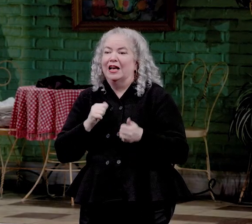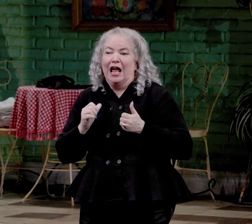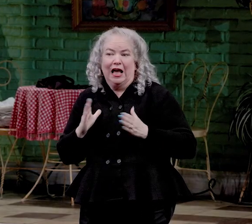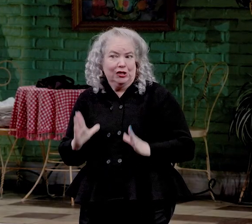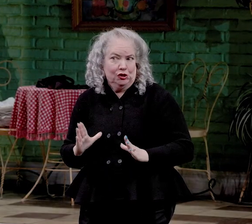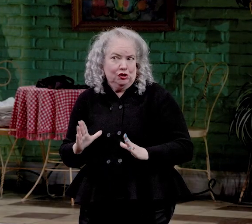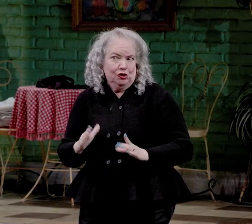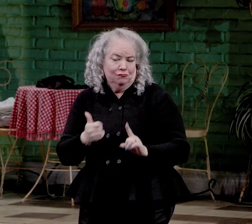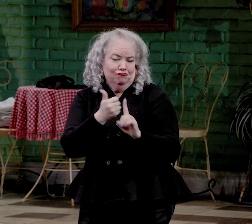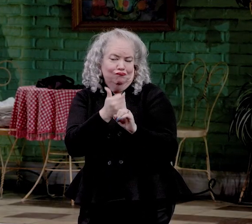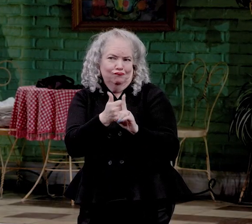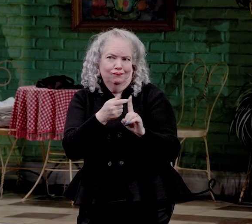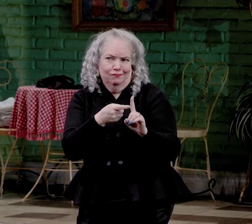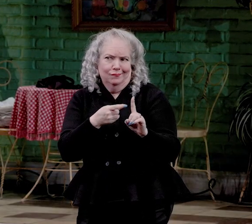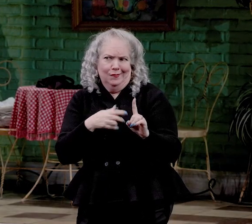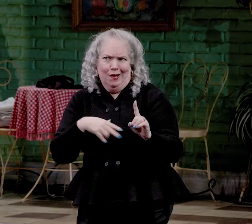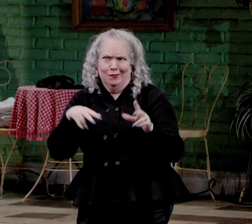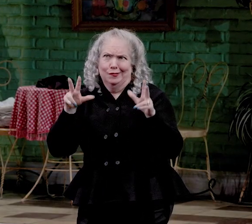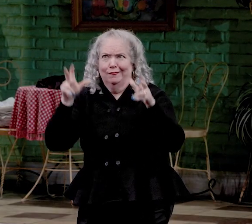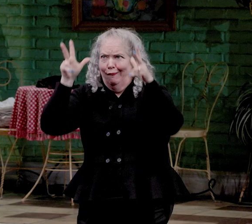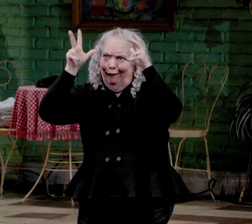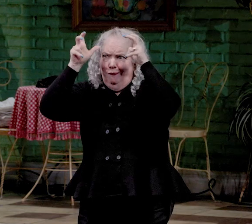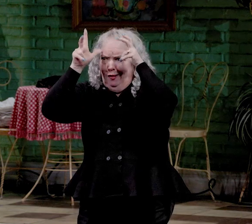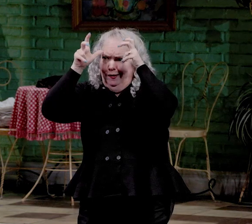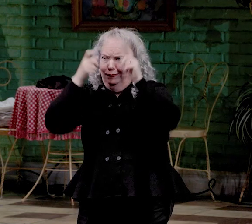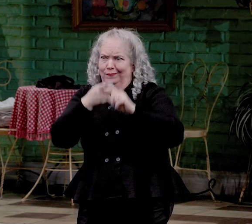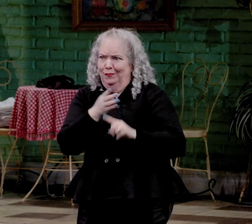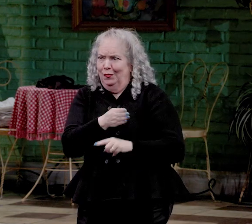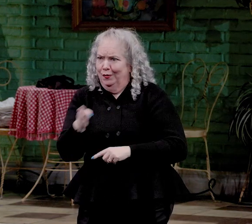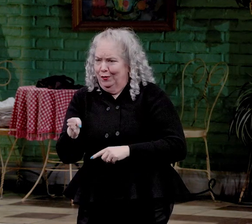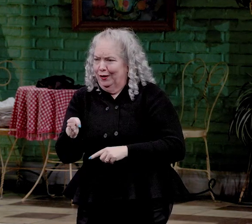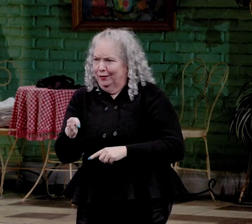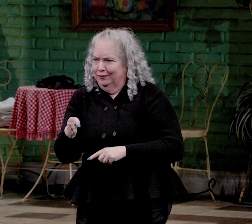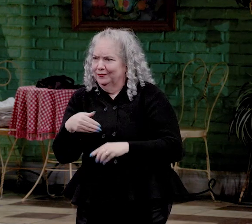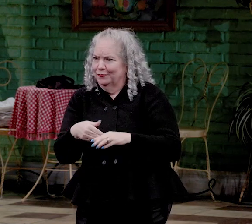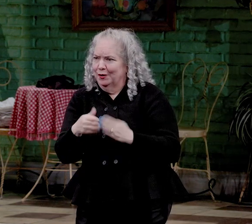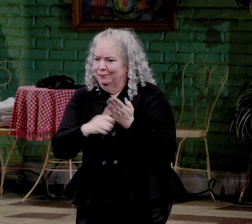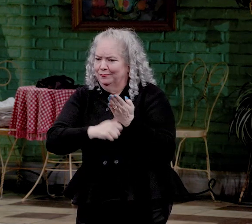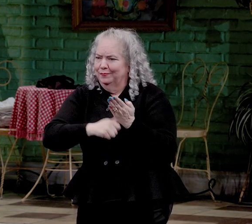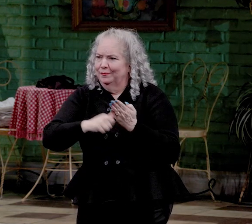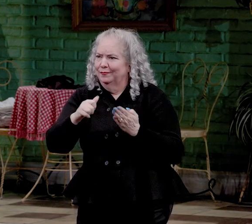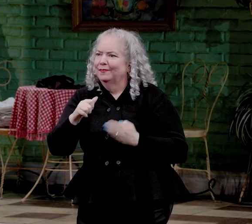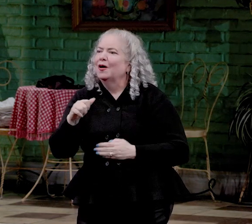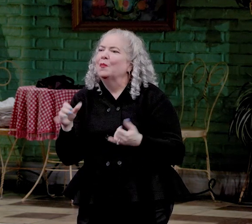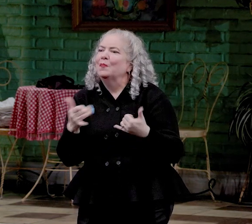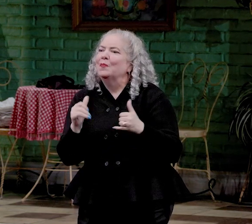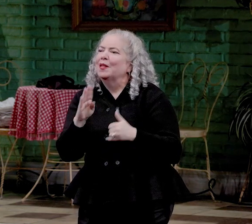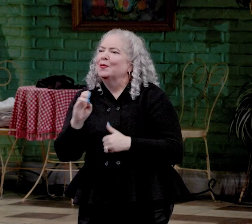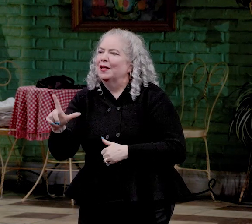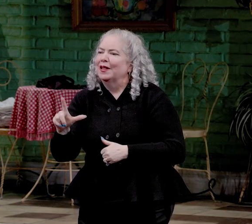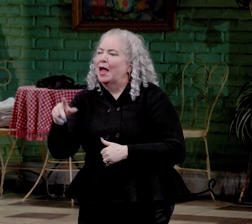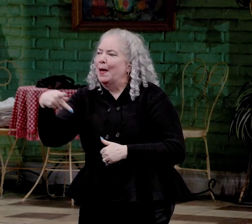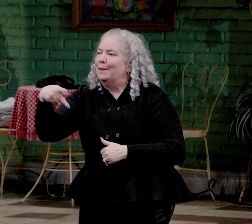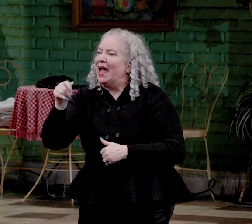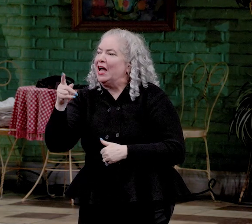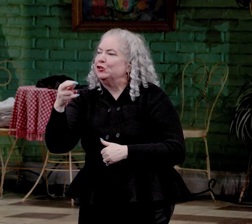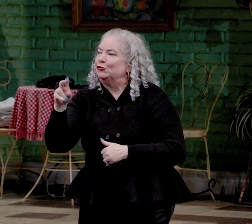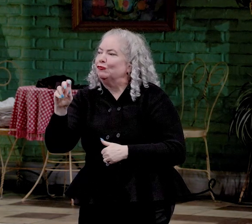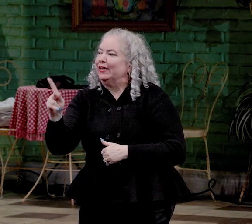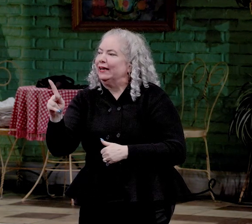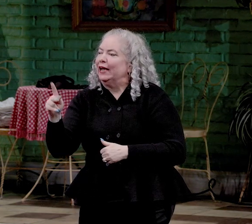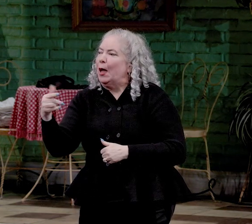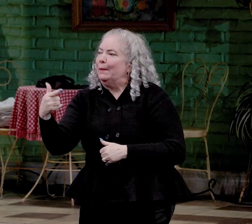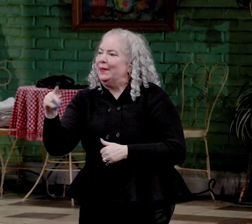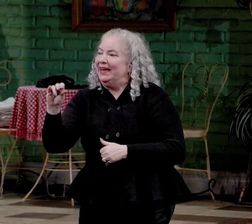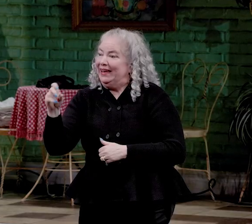been hailed as the villain of Broadway by Playbill. Patrick Page has long been acclaimed for